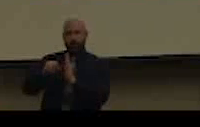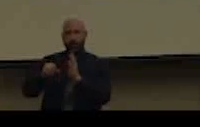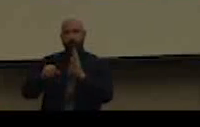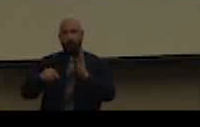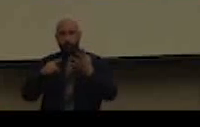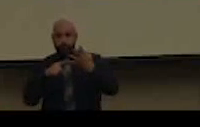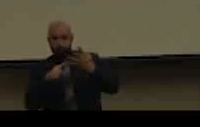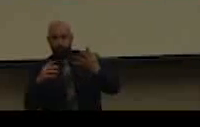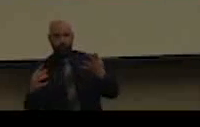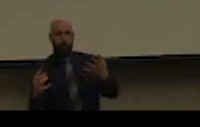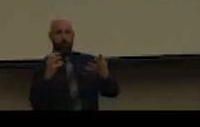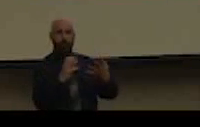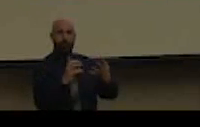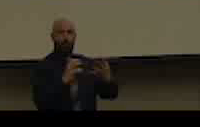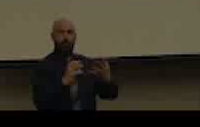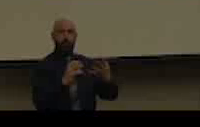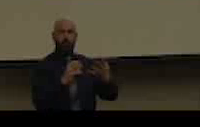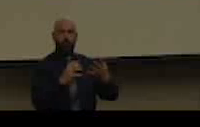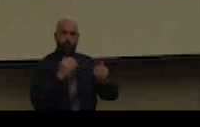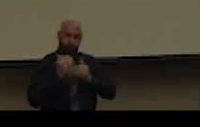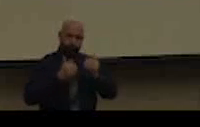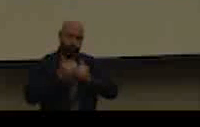the massive gap we have in access.